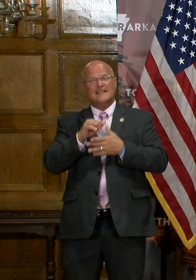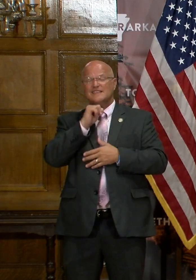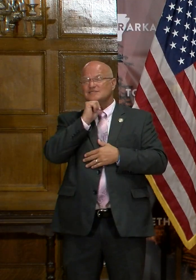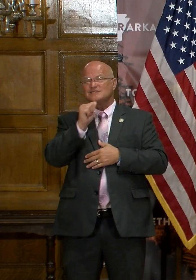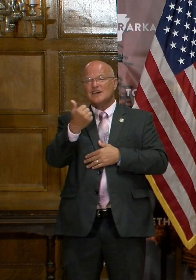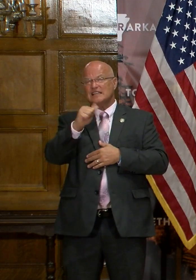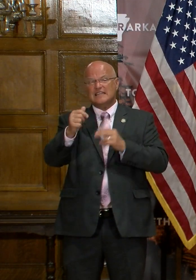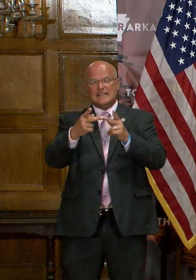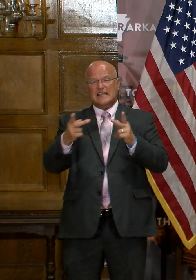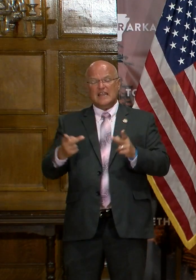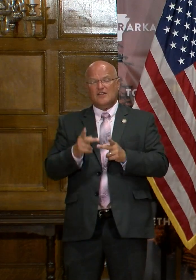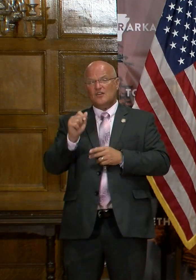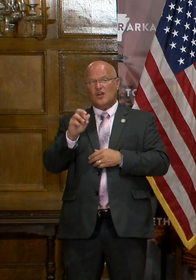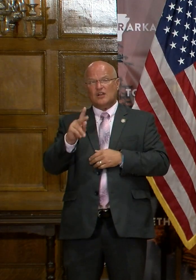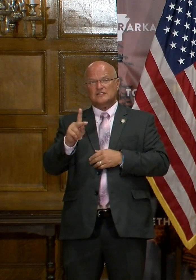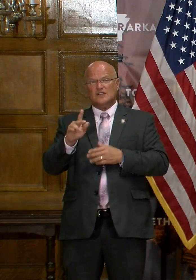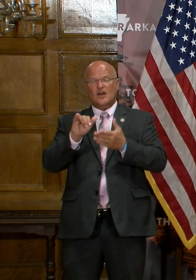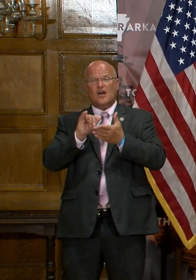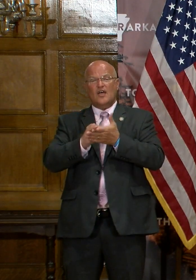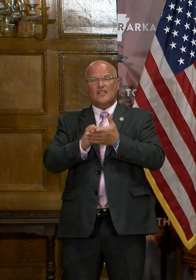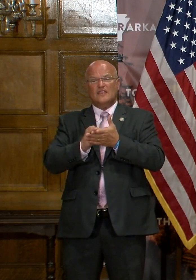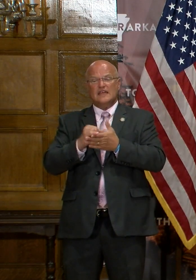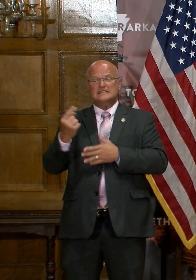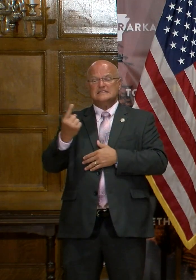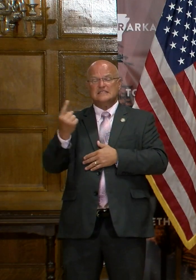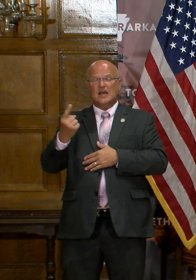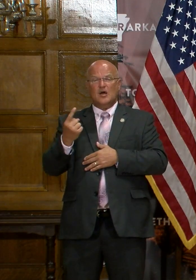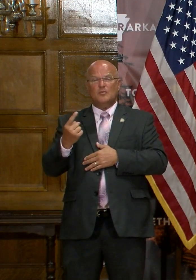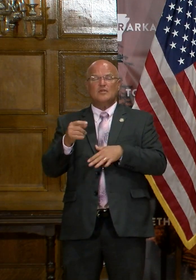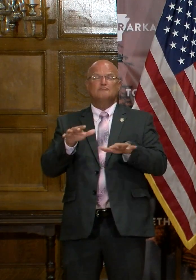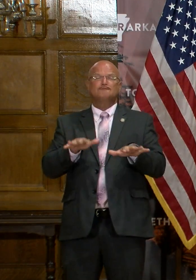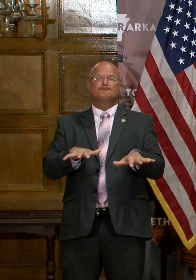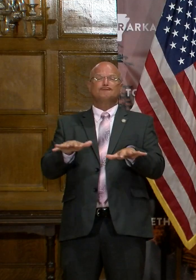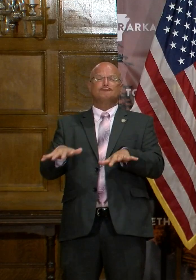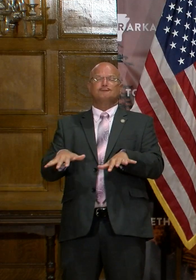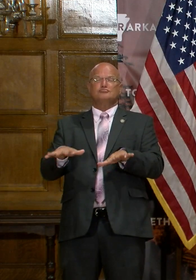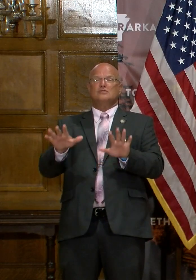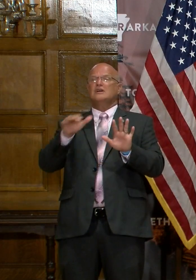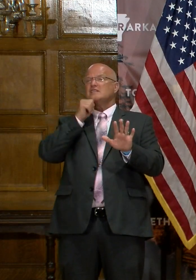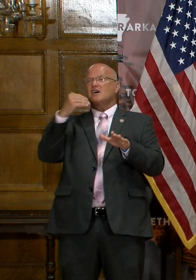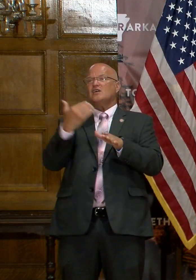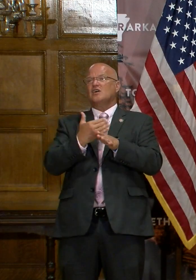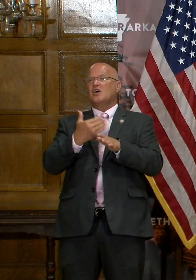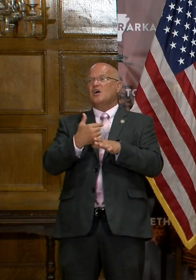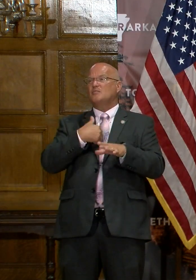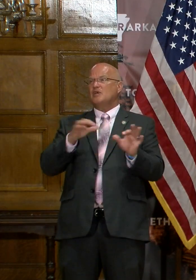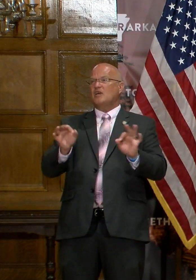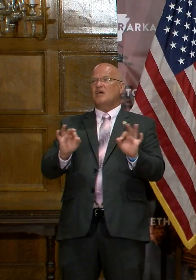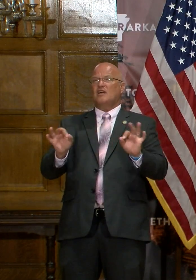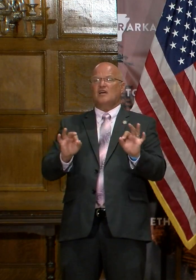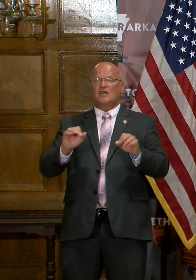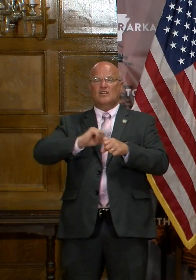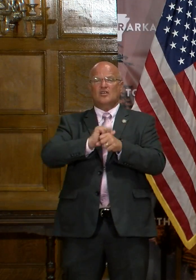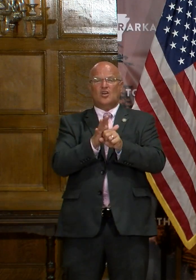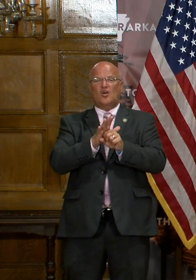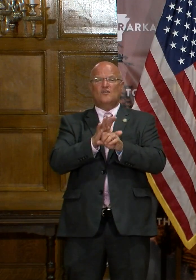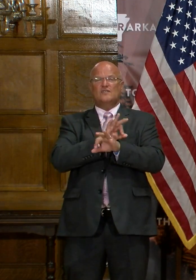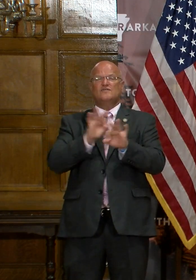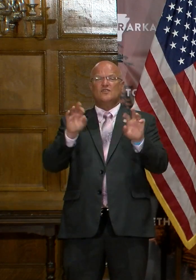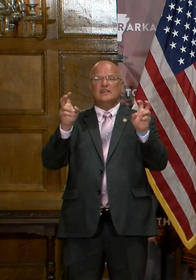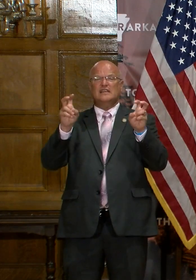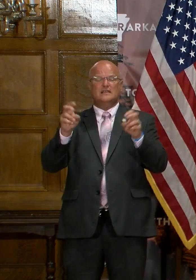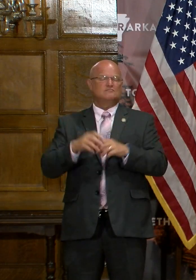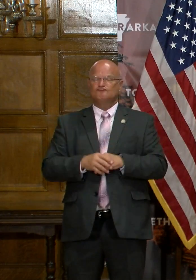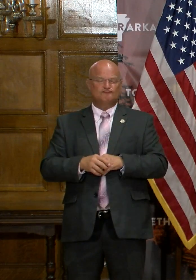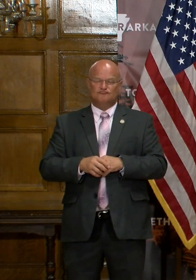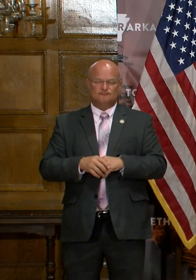not any area of Arkansas that someone should be relaxed and say, this is a COVID-free area, or it's not going to